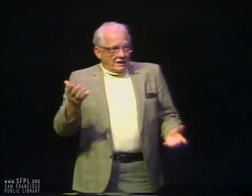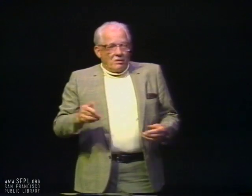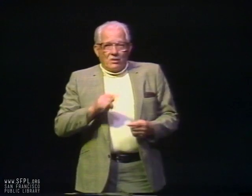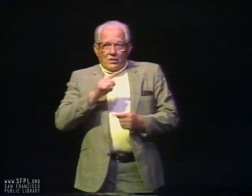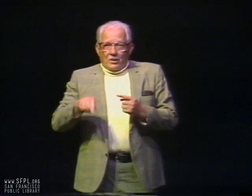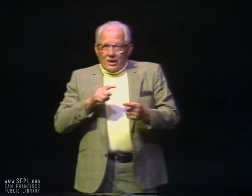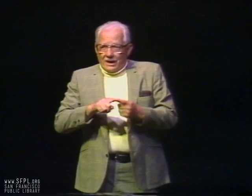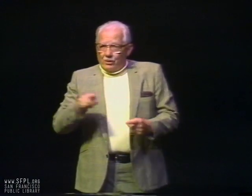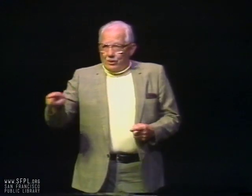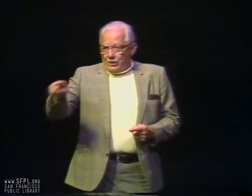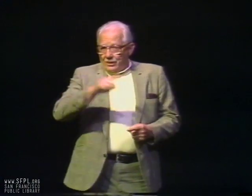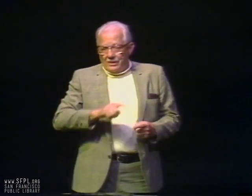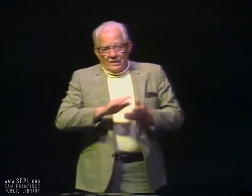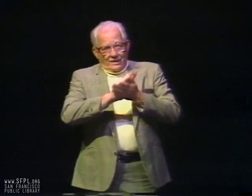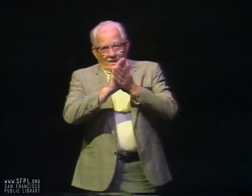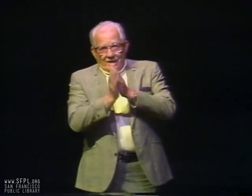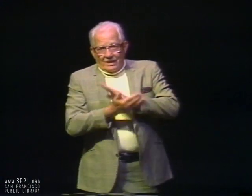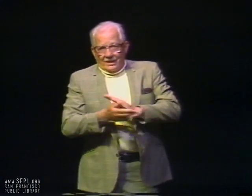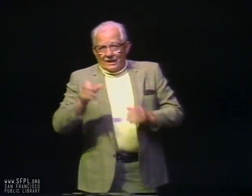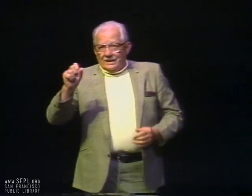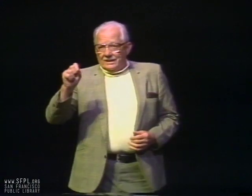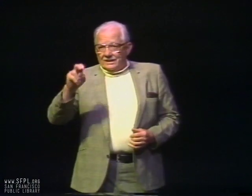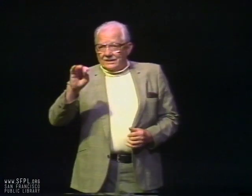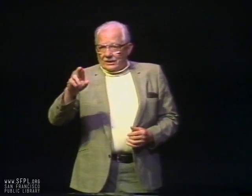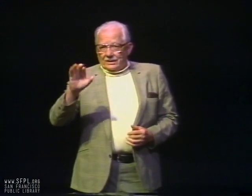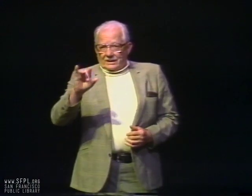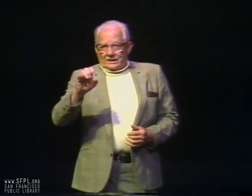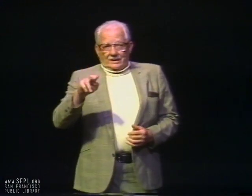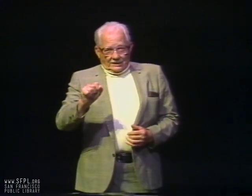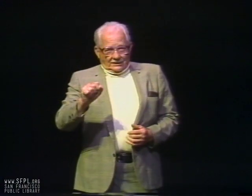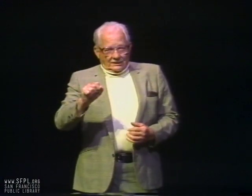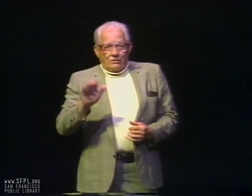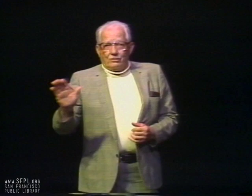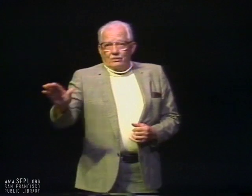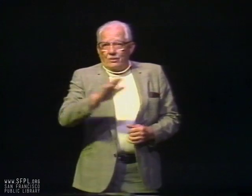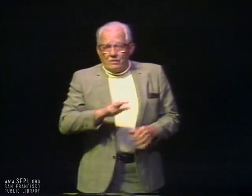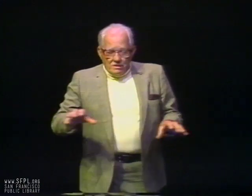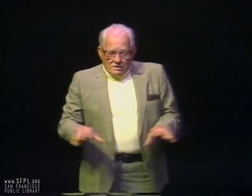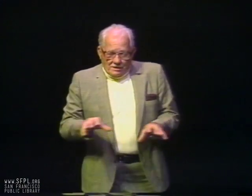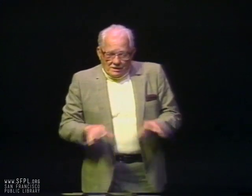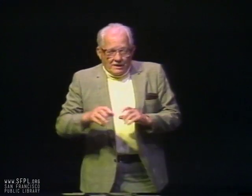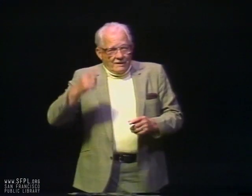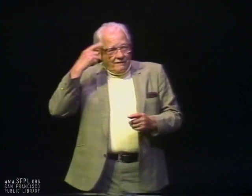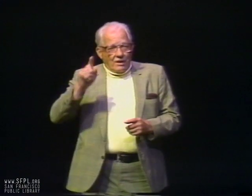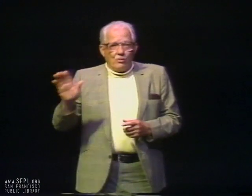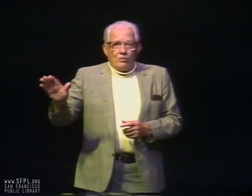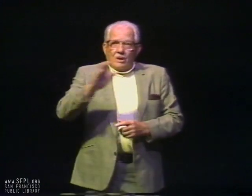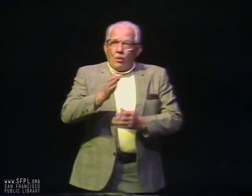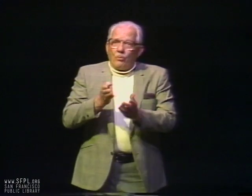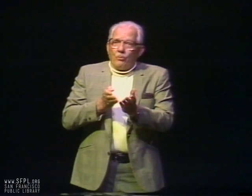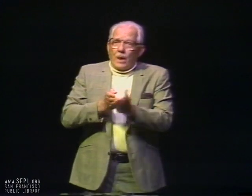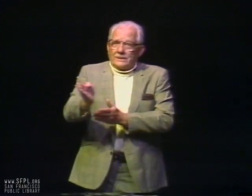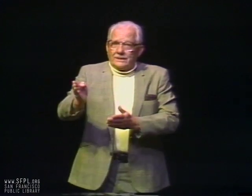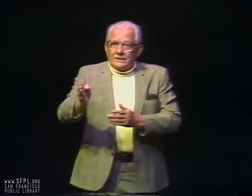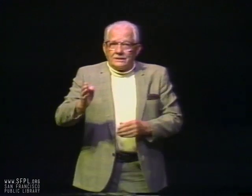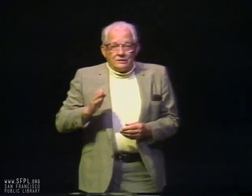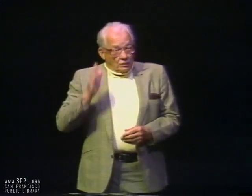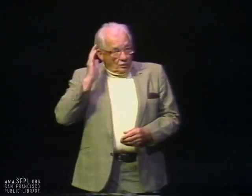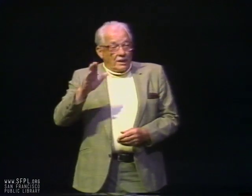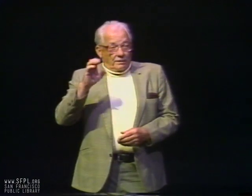see, when you become a senior citizen, your political work in fighting for deaf rights can